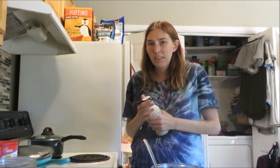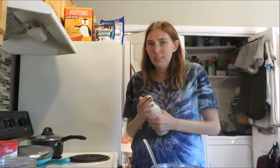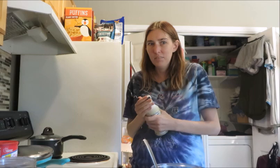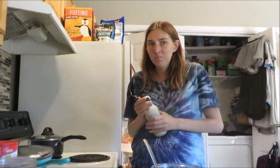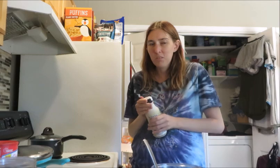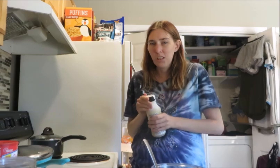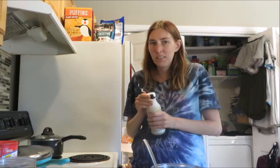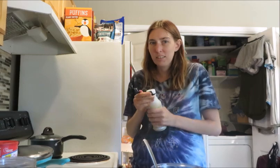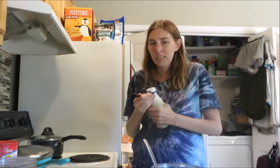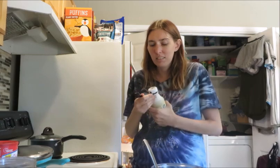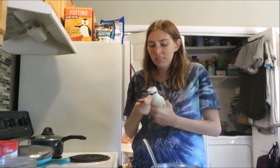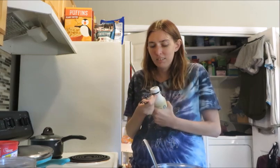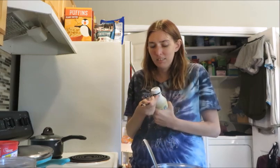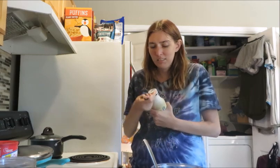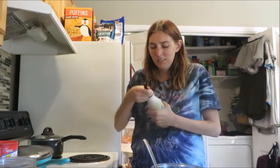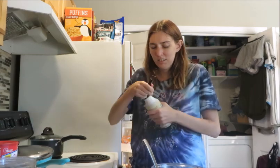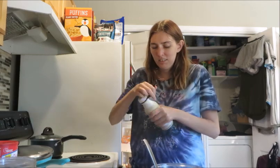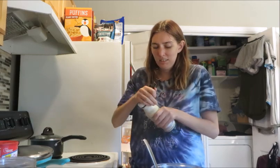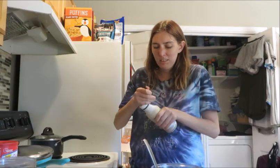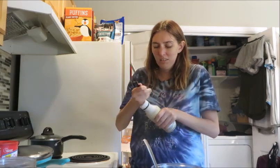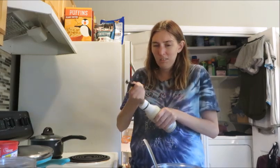than chai tea.